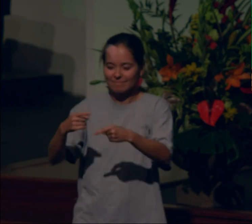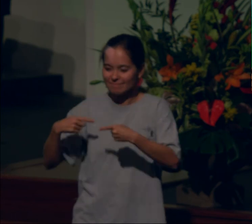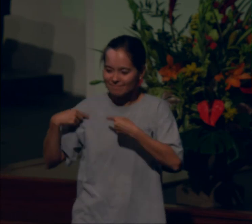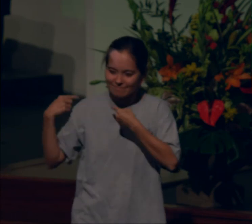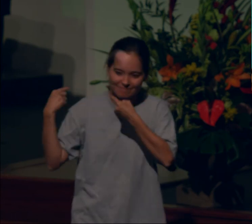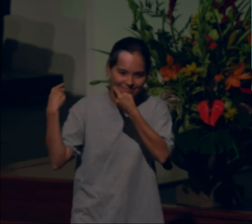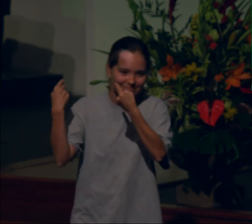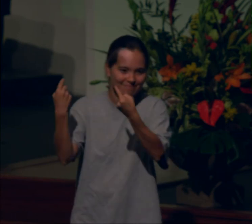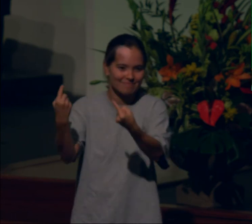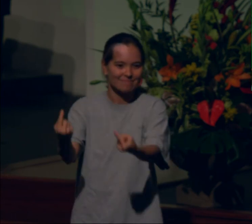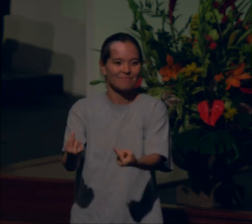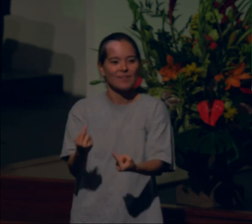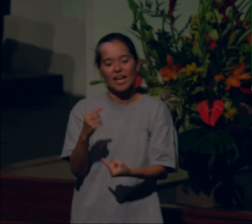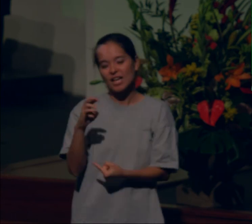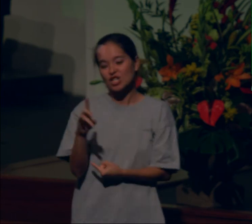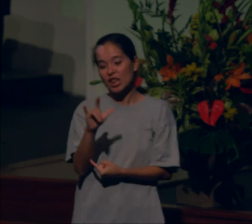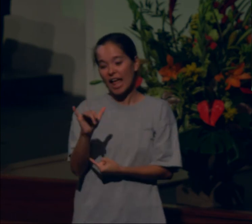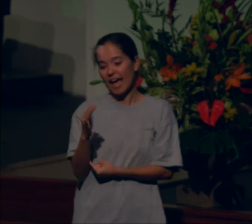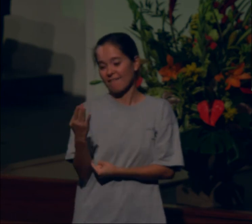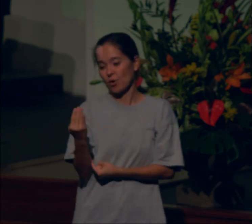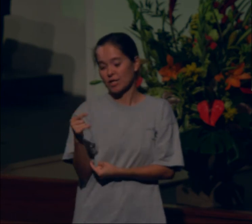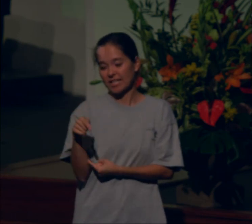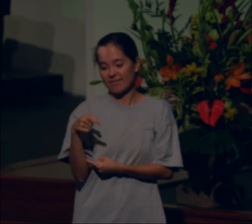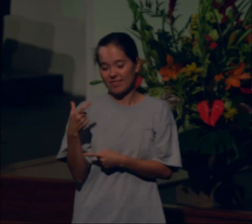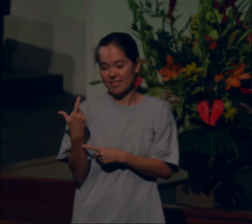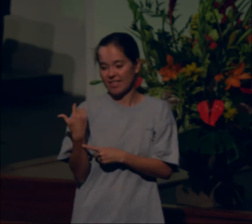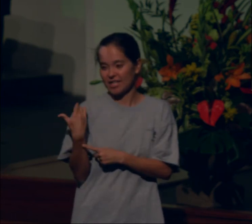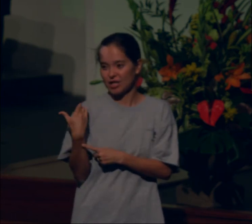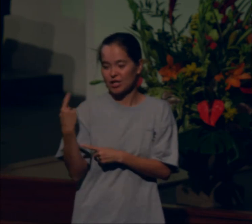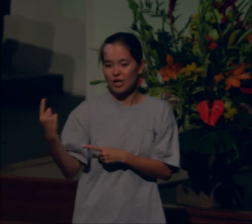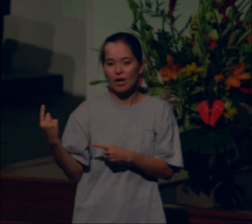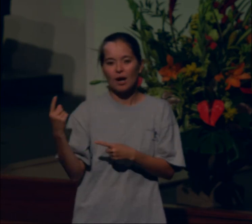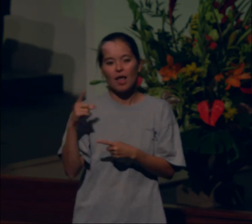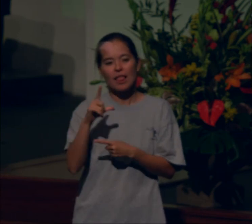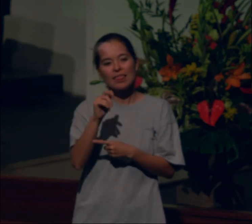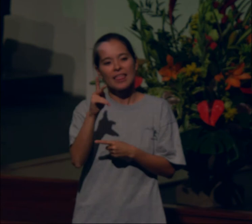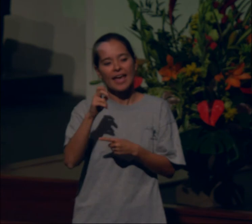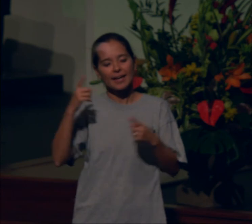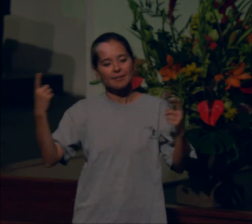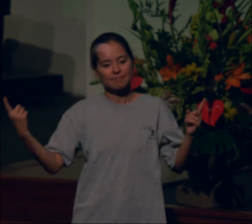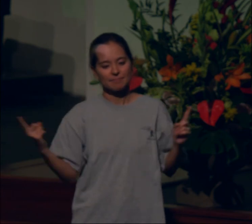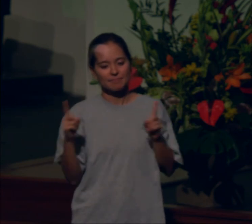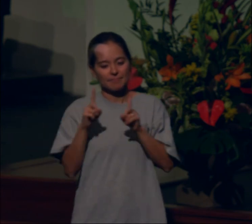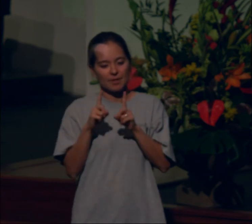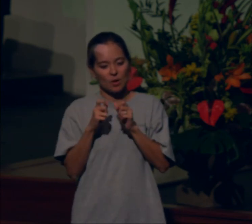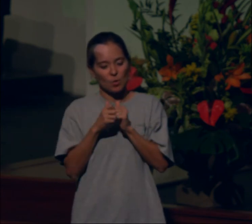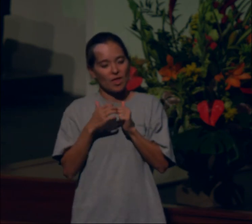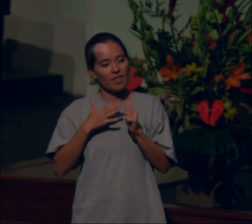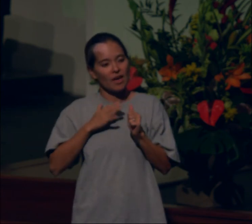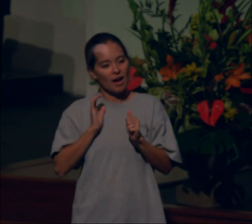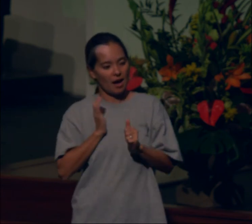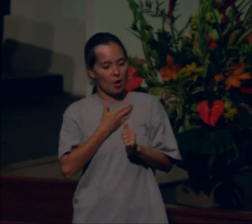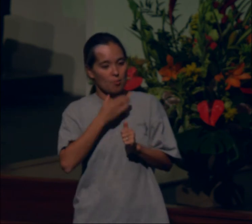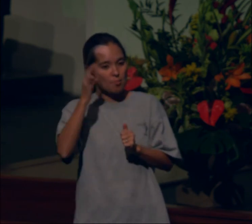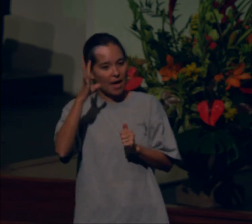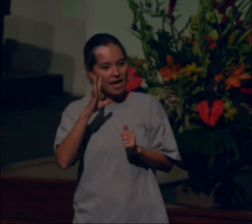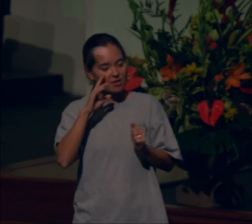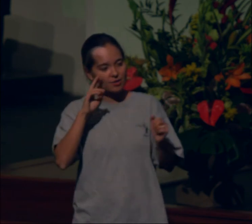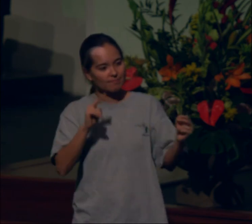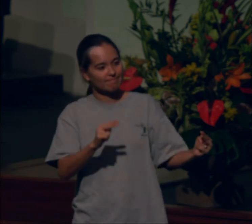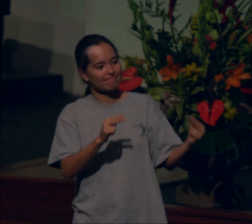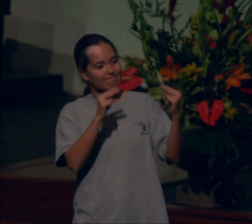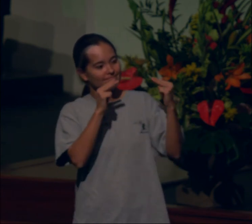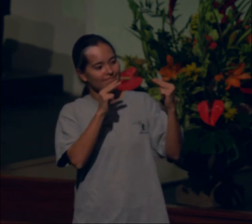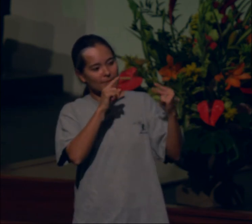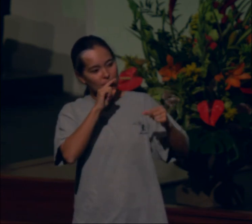And in fact, of July 14th of this year, we stood by the lakeside with our pastor and looked each other in the eyes